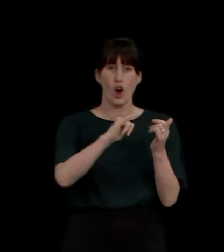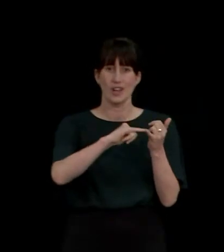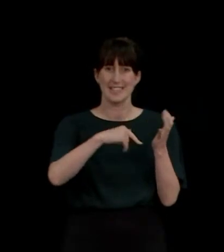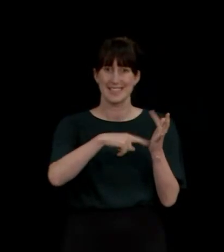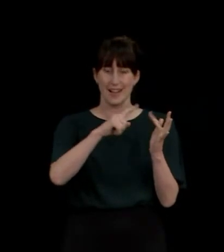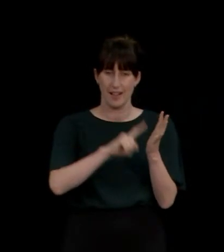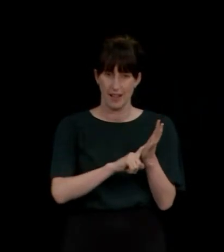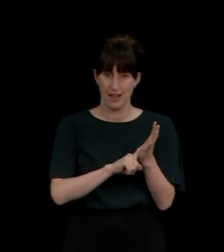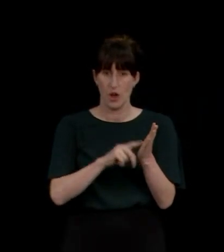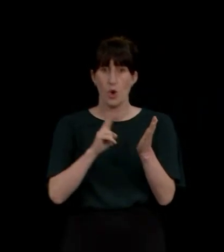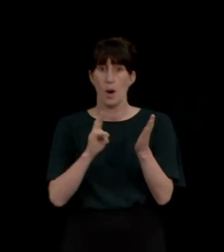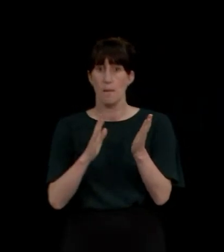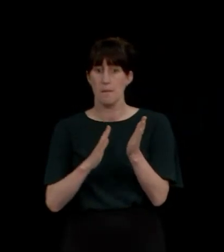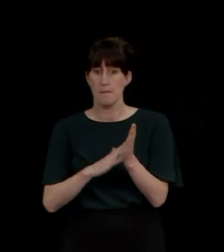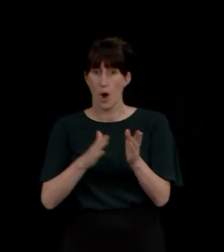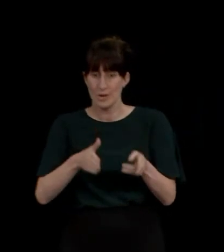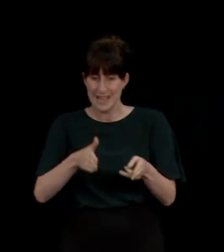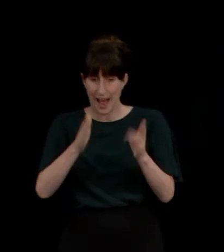actual houses.